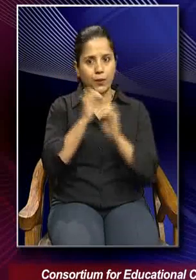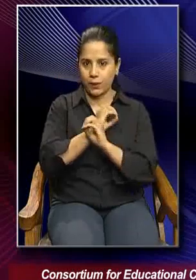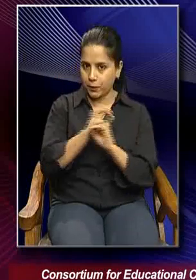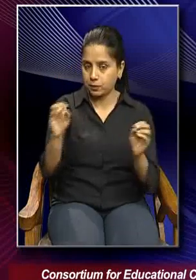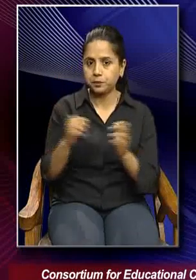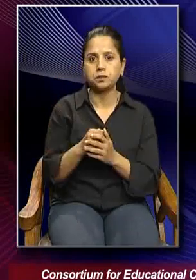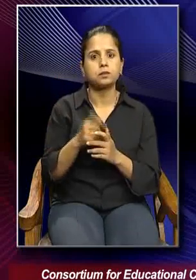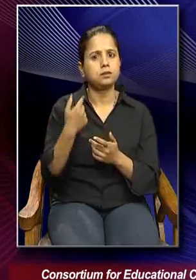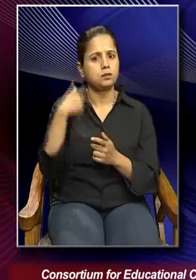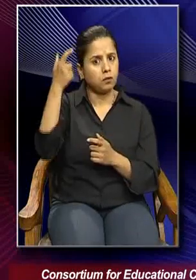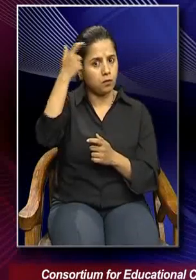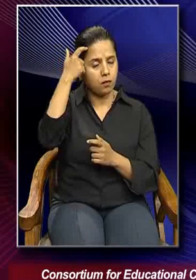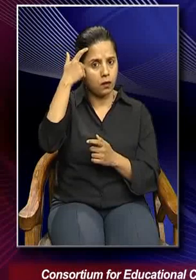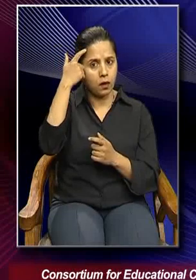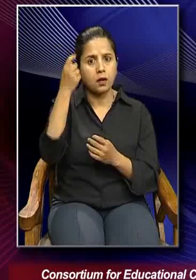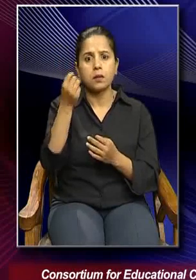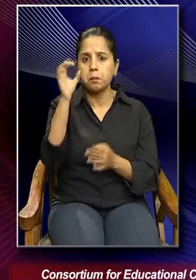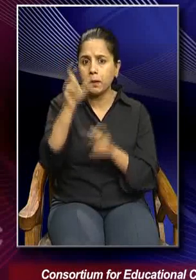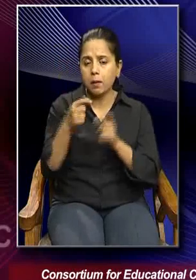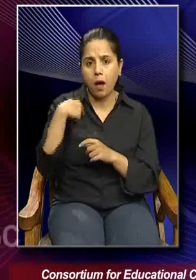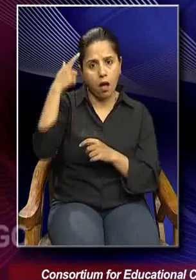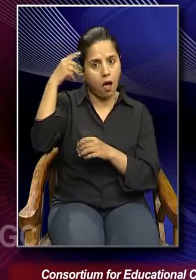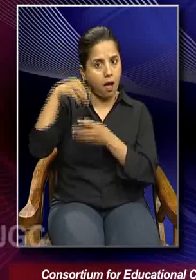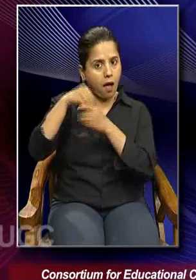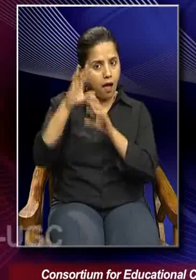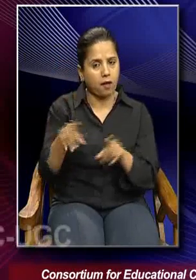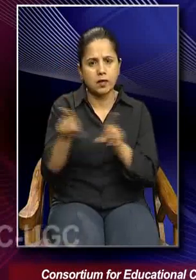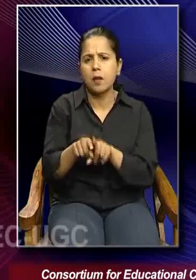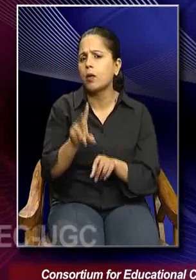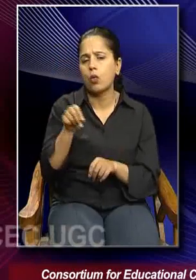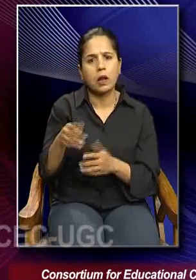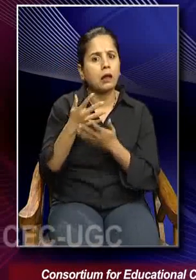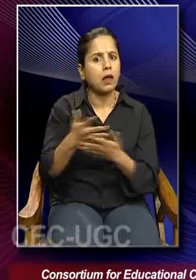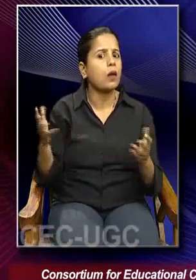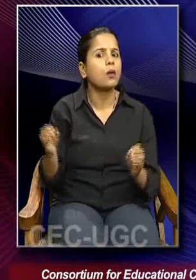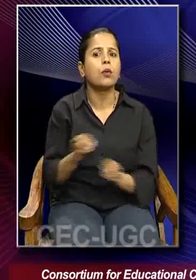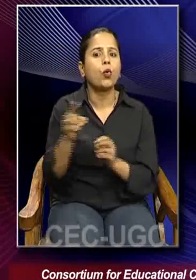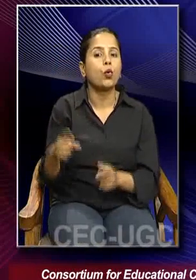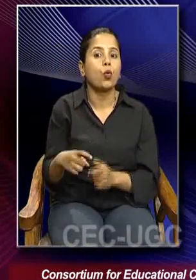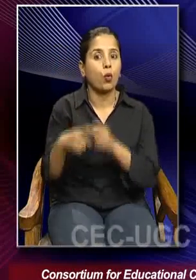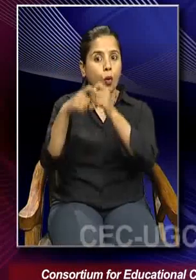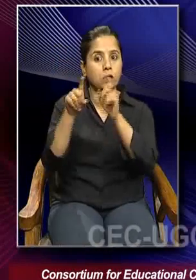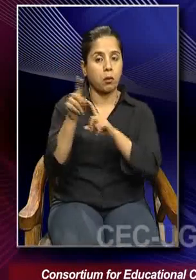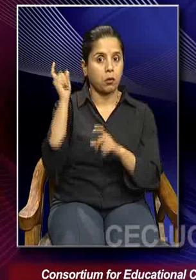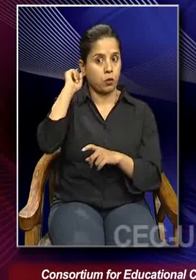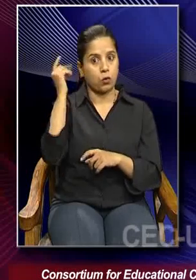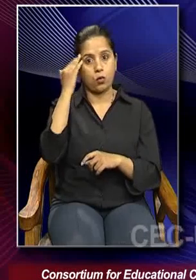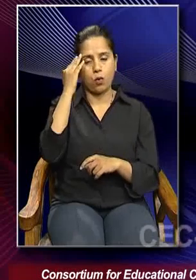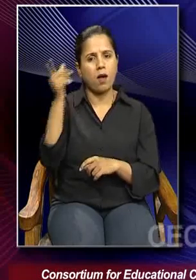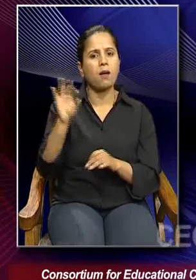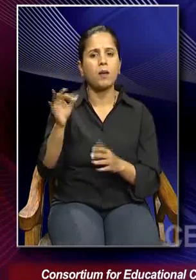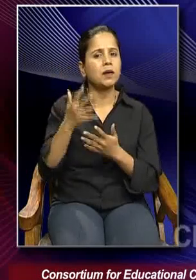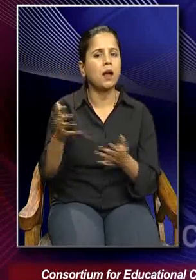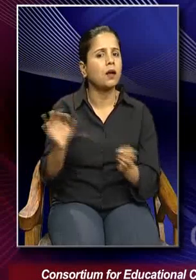nor intellect buddhi. It is not a substance which has a quality of consciousness.